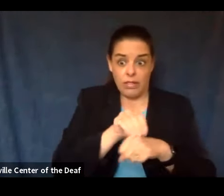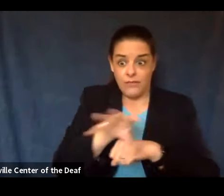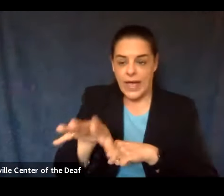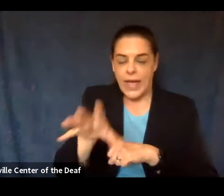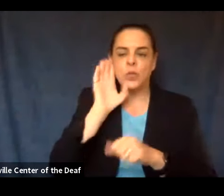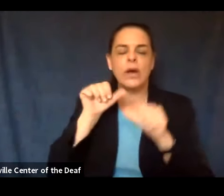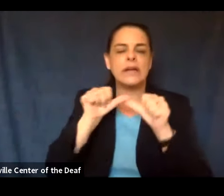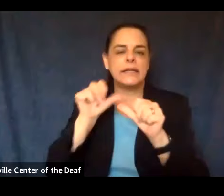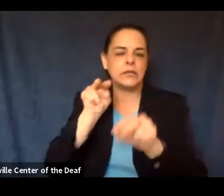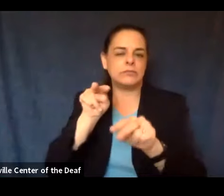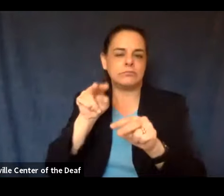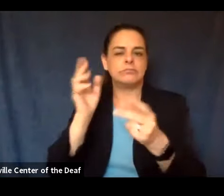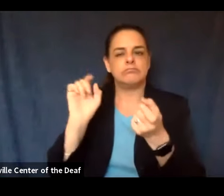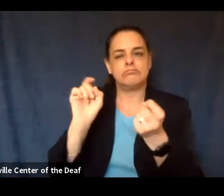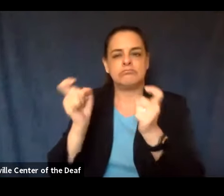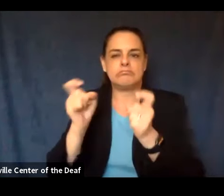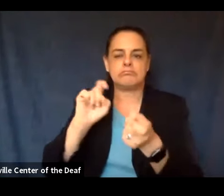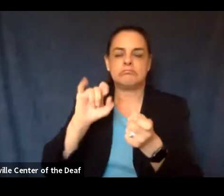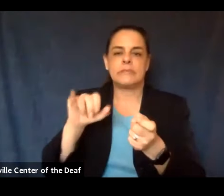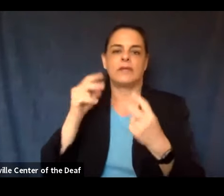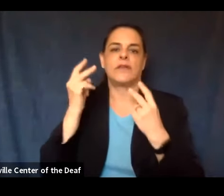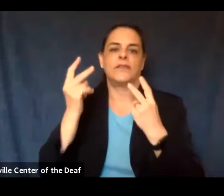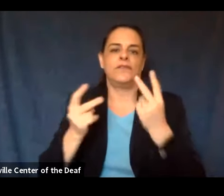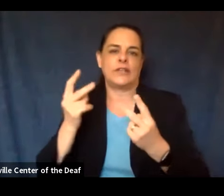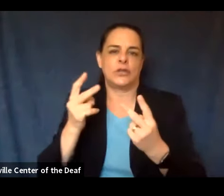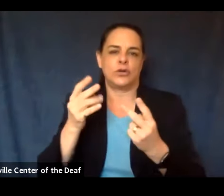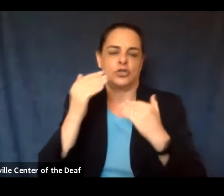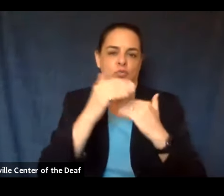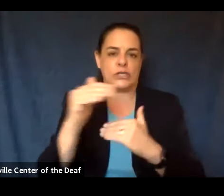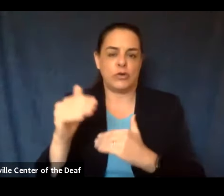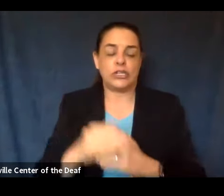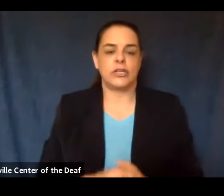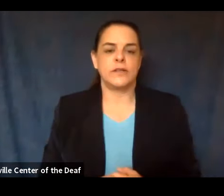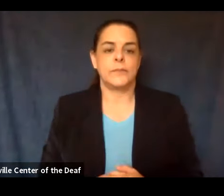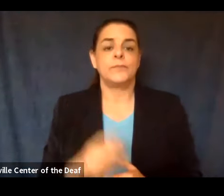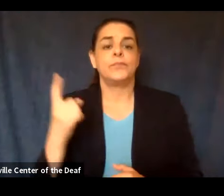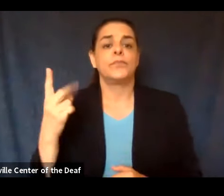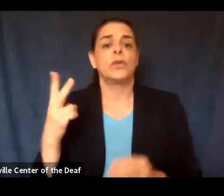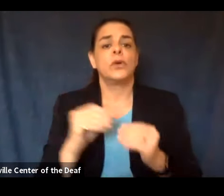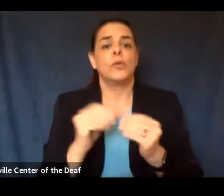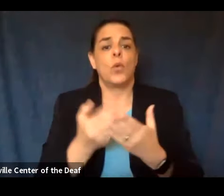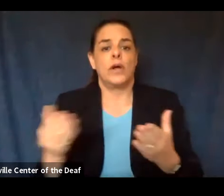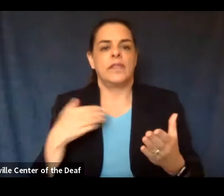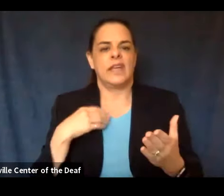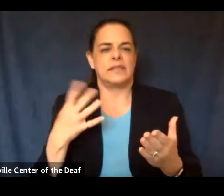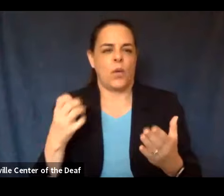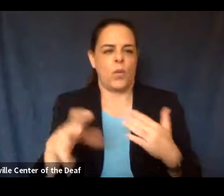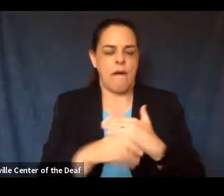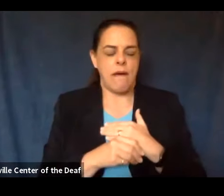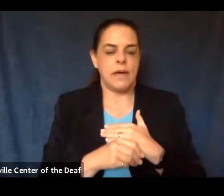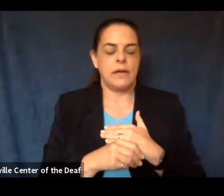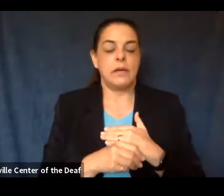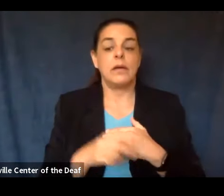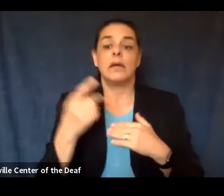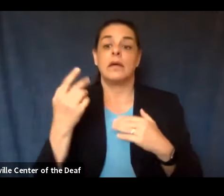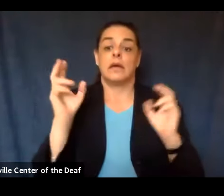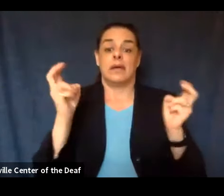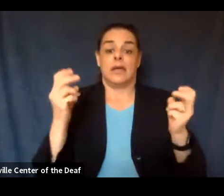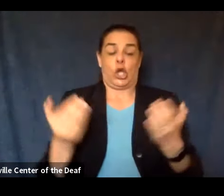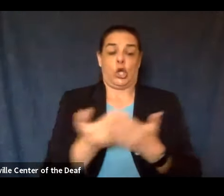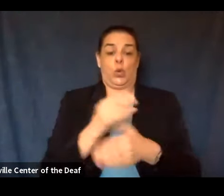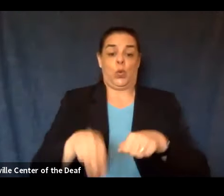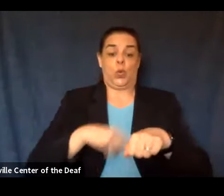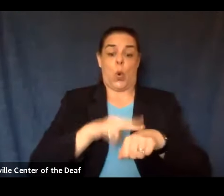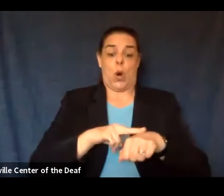visitor restrictions. Just a couple more things. One thing I'll say is that, the new normal may not